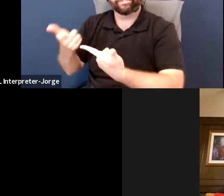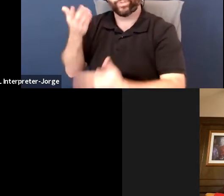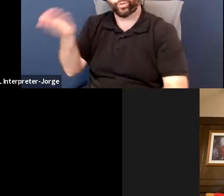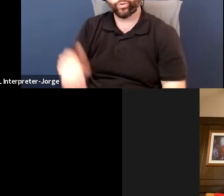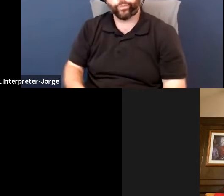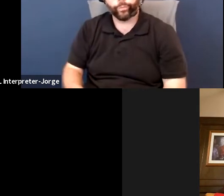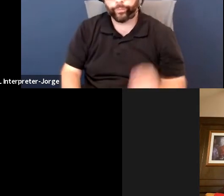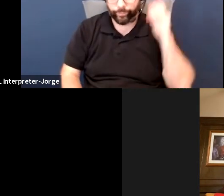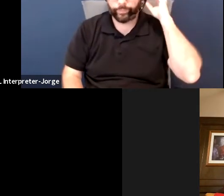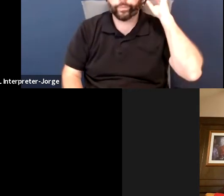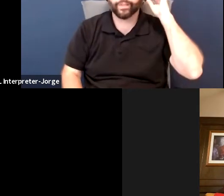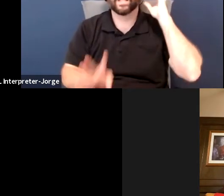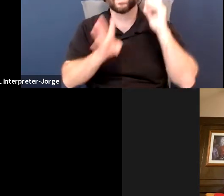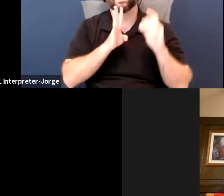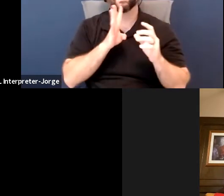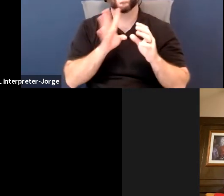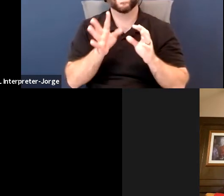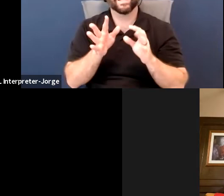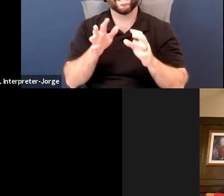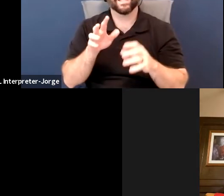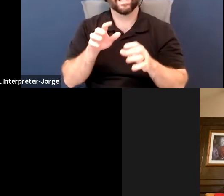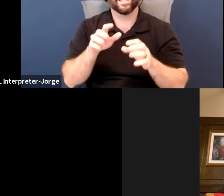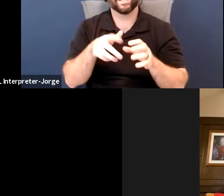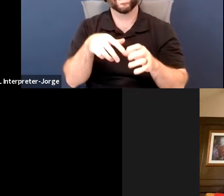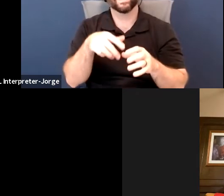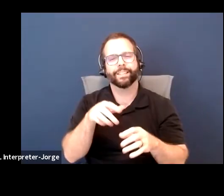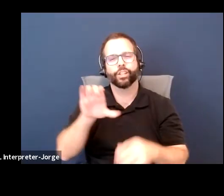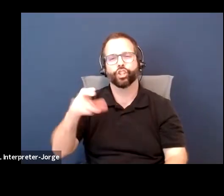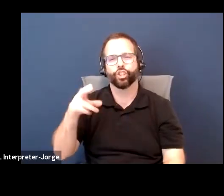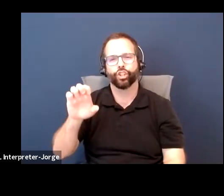Osio Nagada, that means hello everybody, how are you all doing?